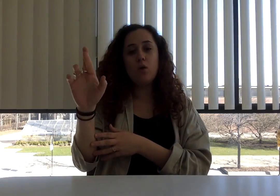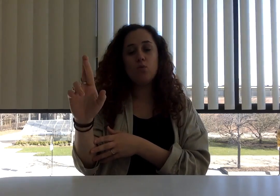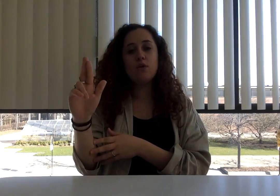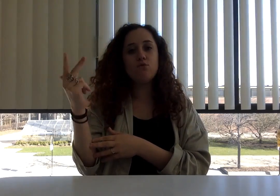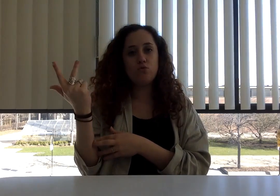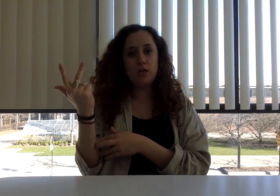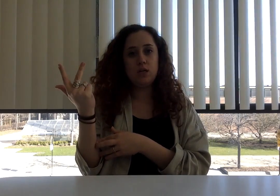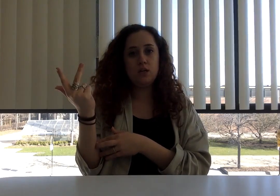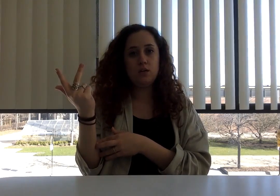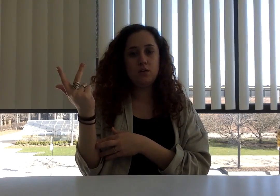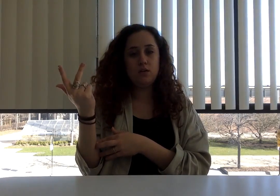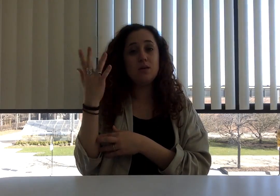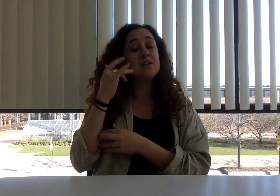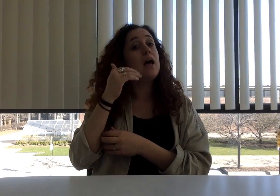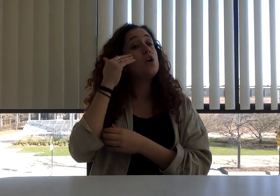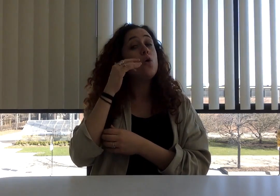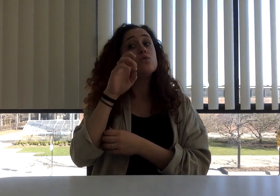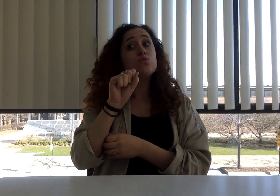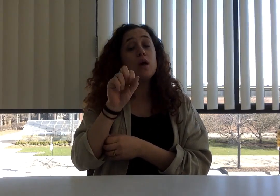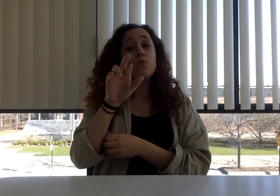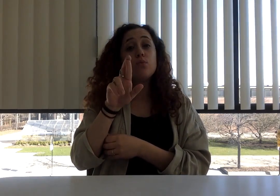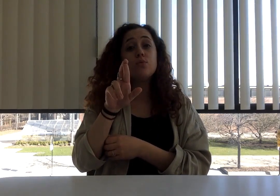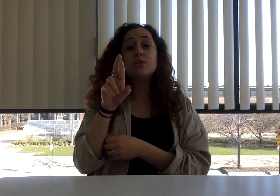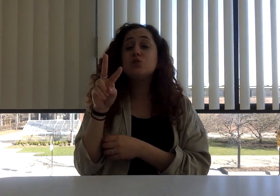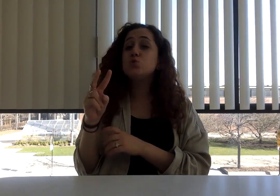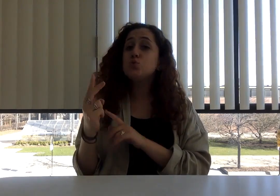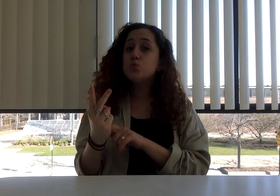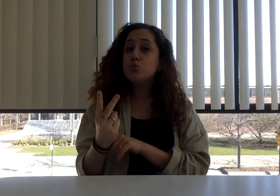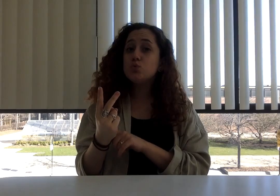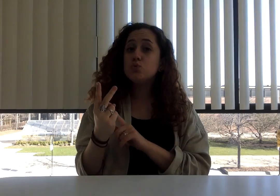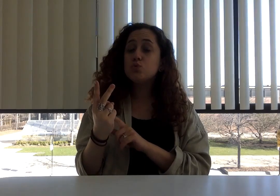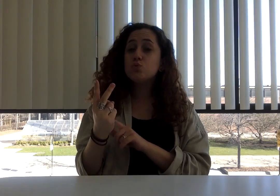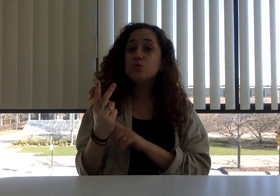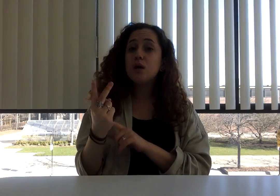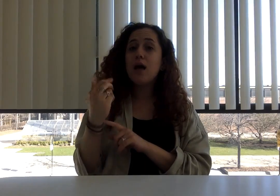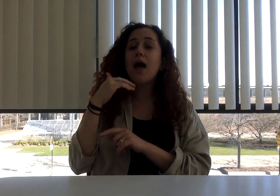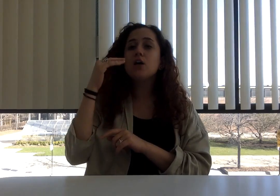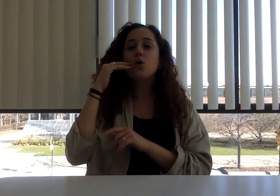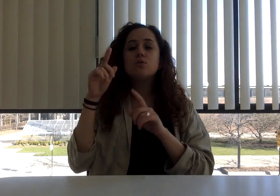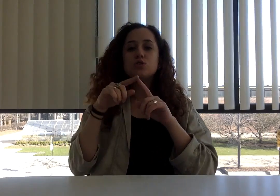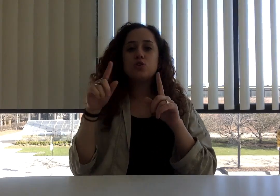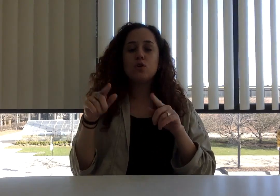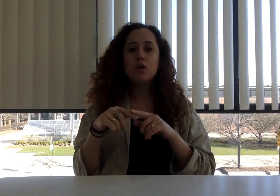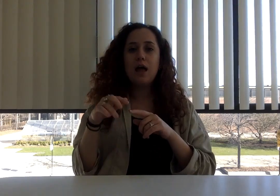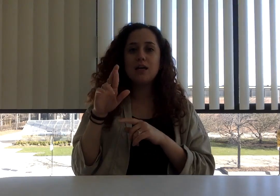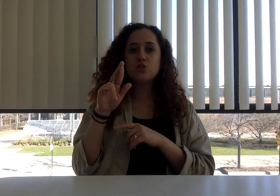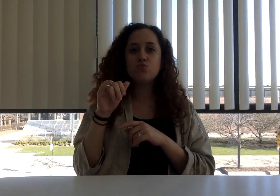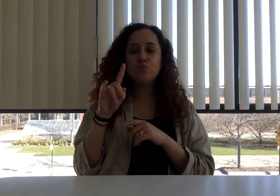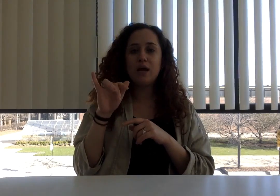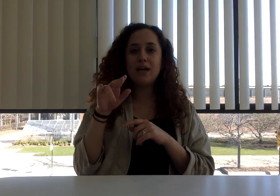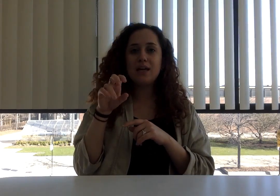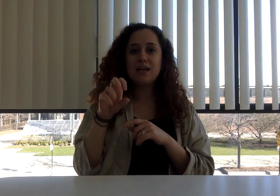2, I know that this circle has a radius less than 2. So I drew the circle, I drew the